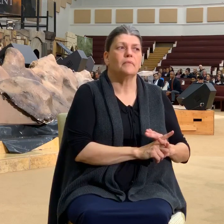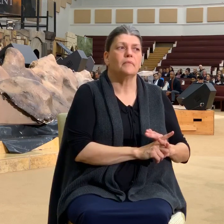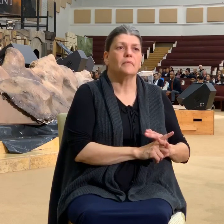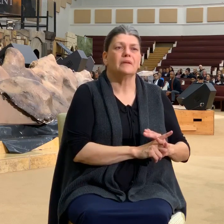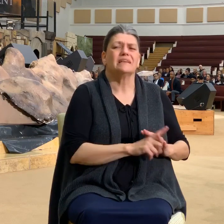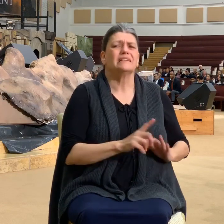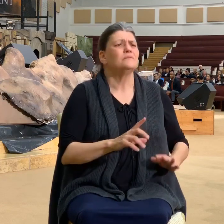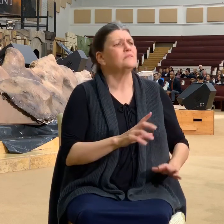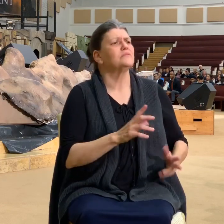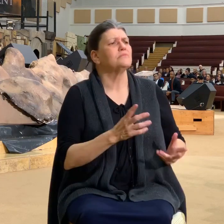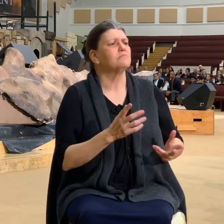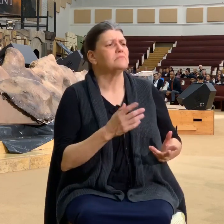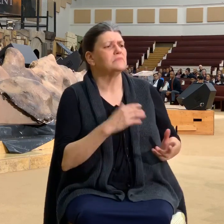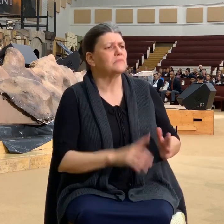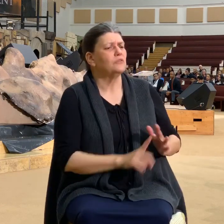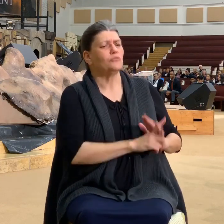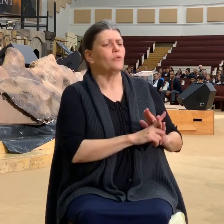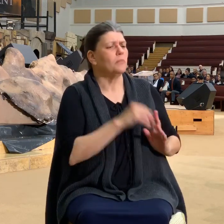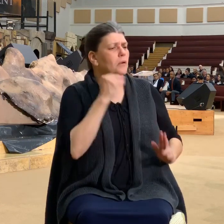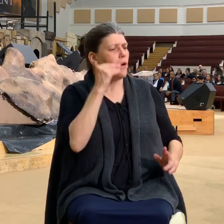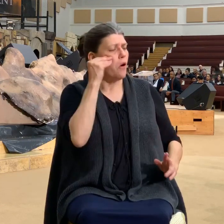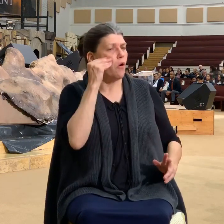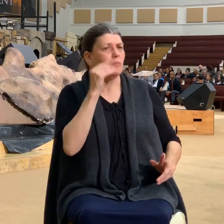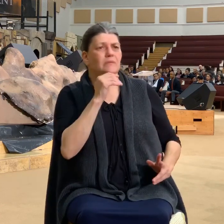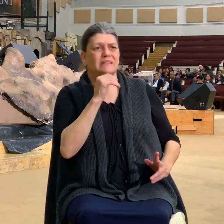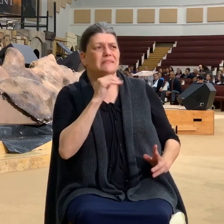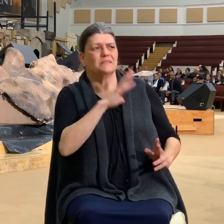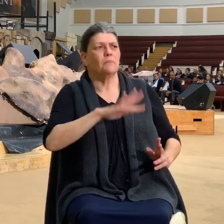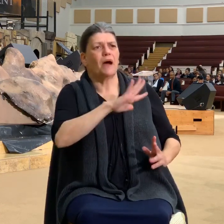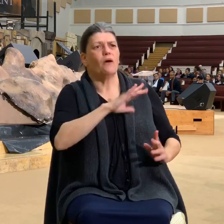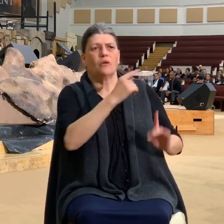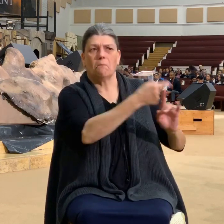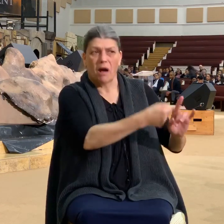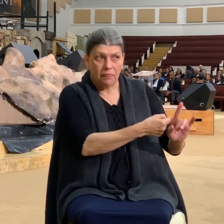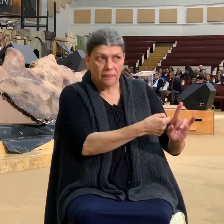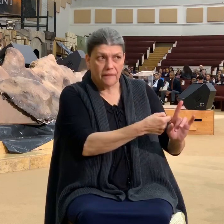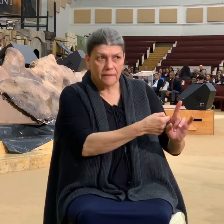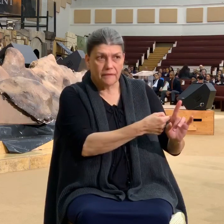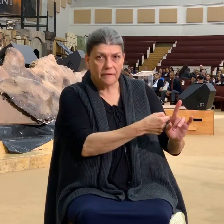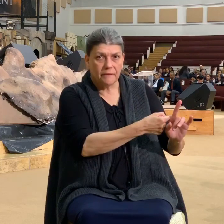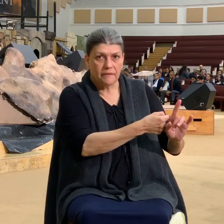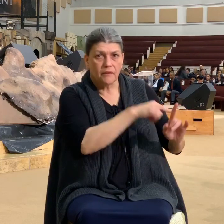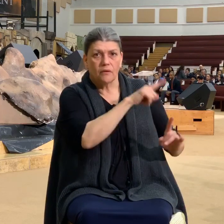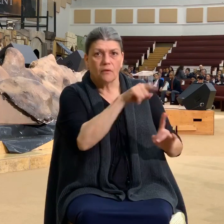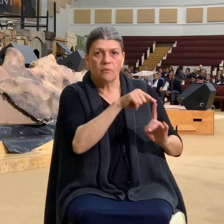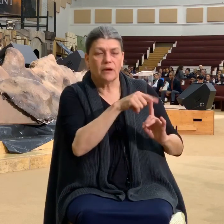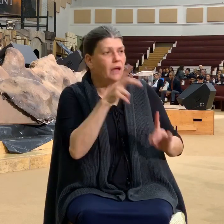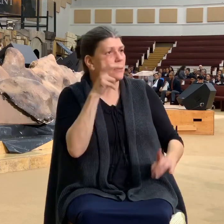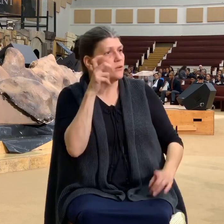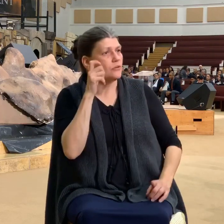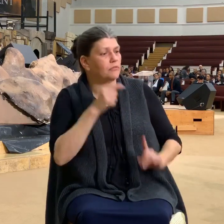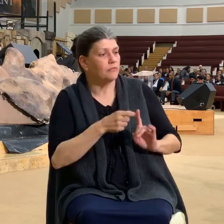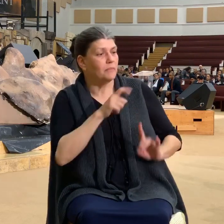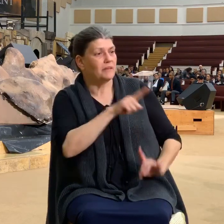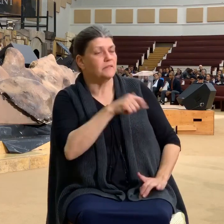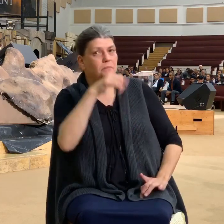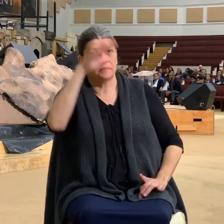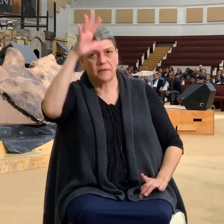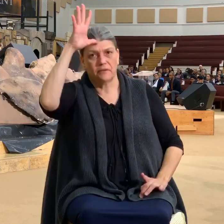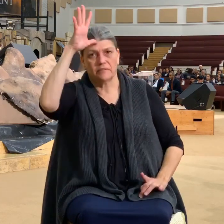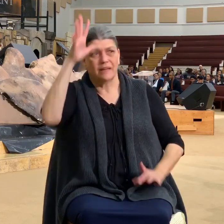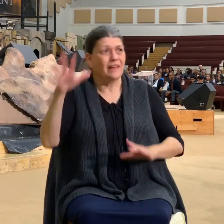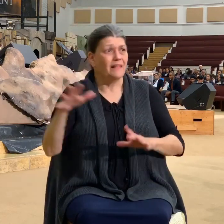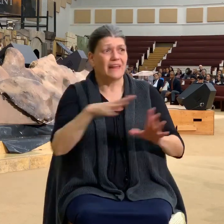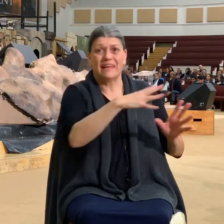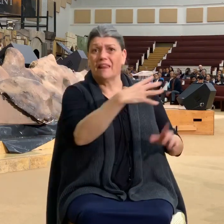I don't remember how long. It was not much over a month until I heard from his folks that he had